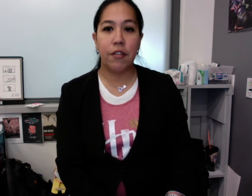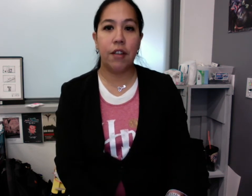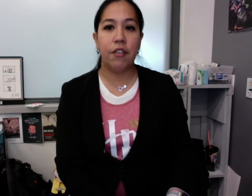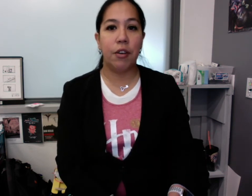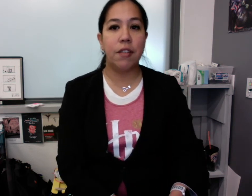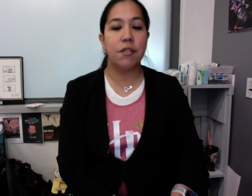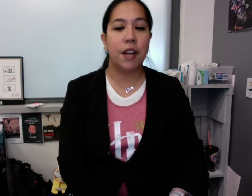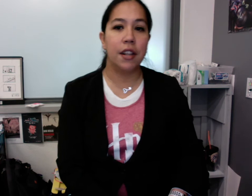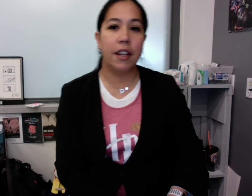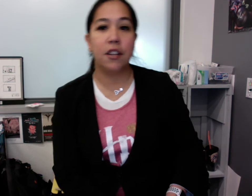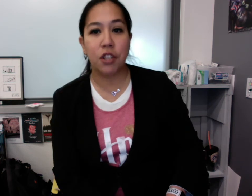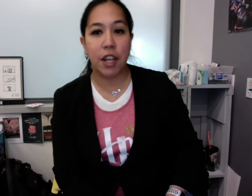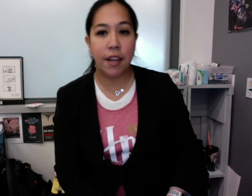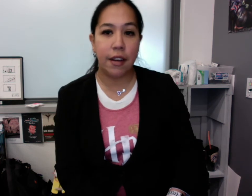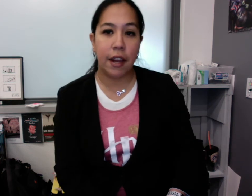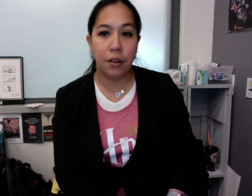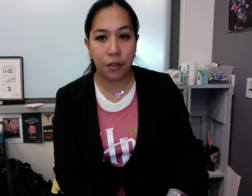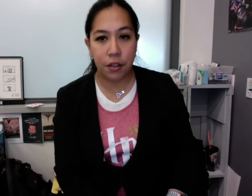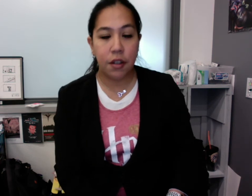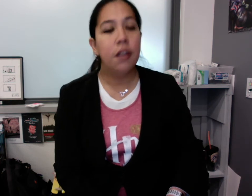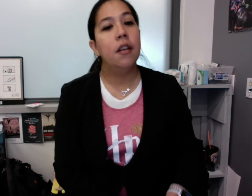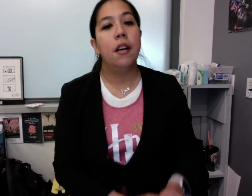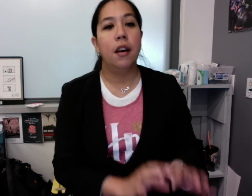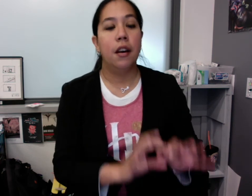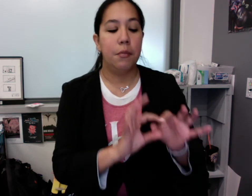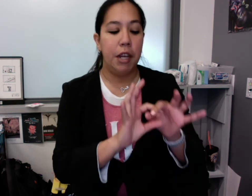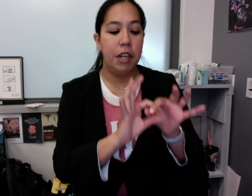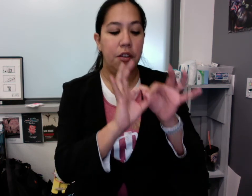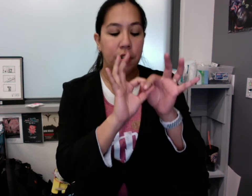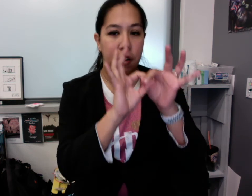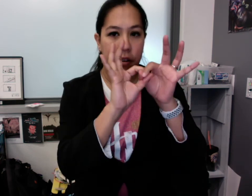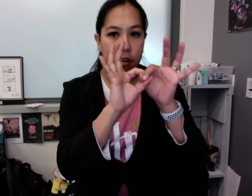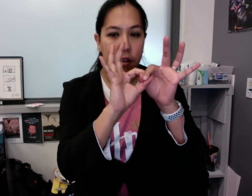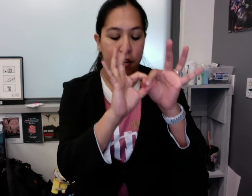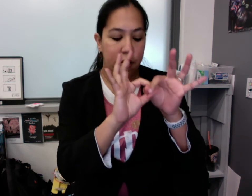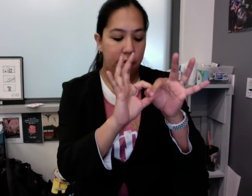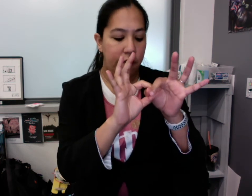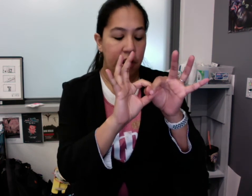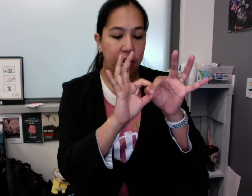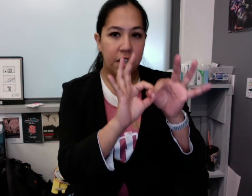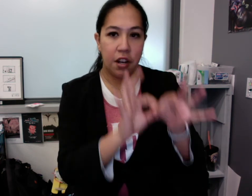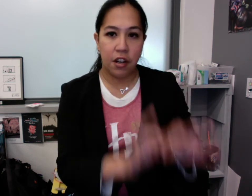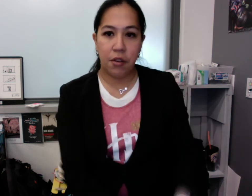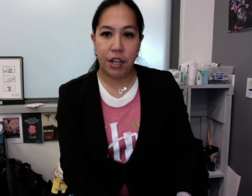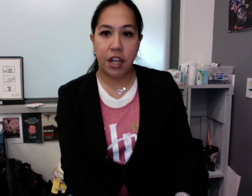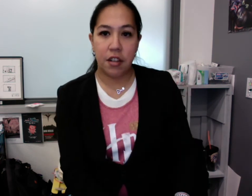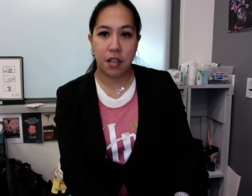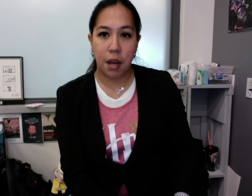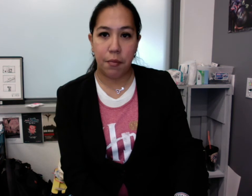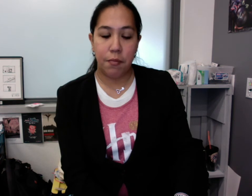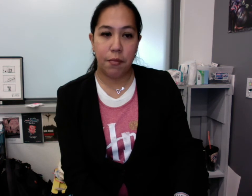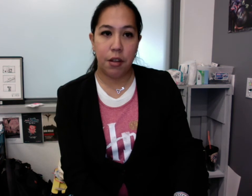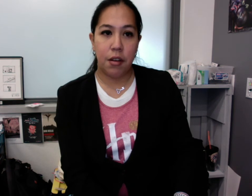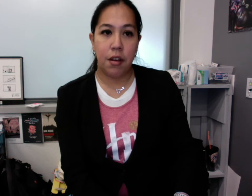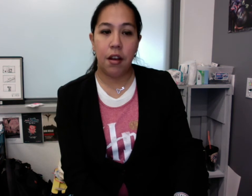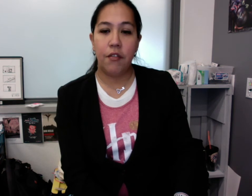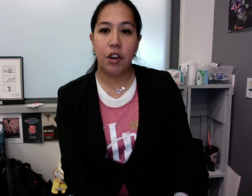the ground, so kind of like you're chained down. And your fingers are going to go and hit the top of your